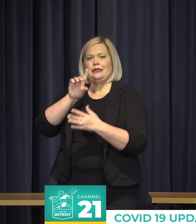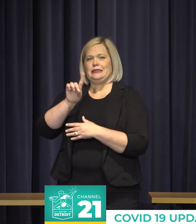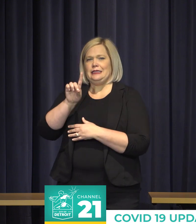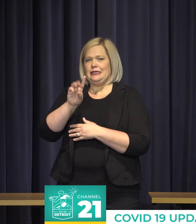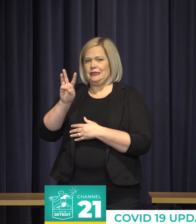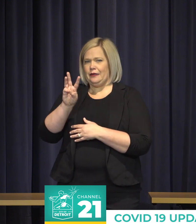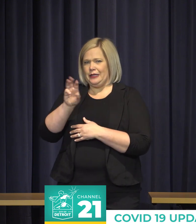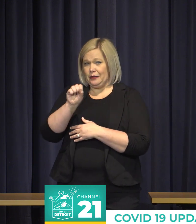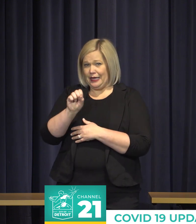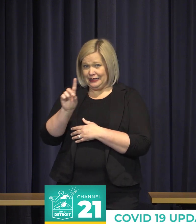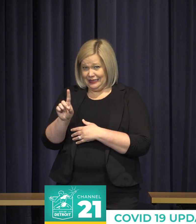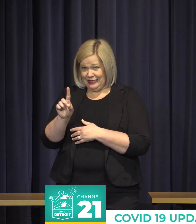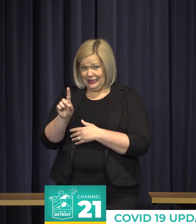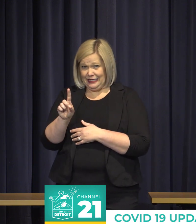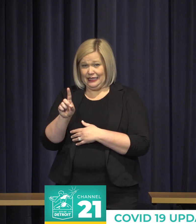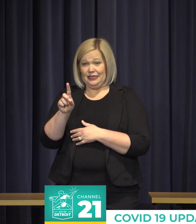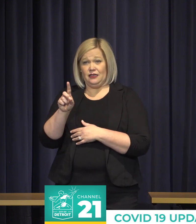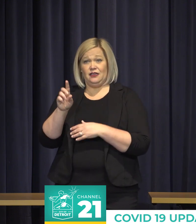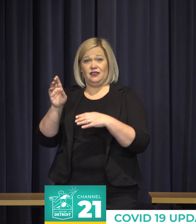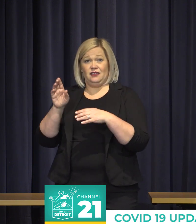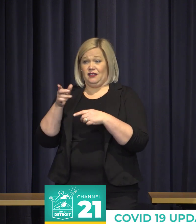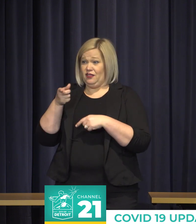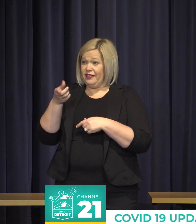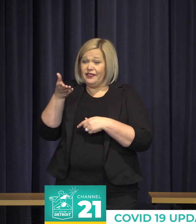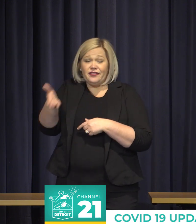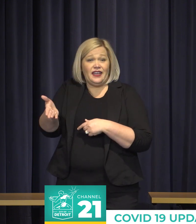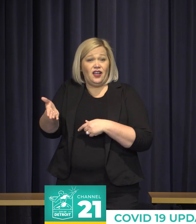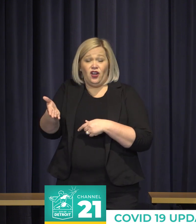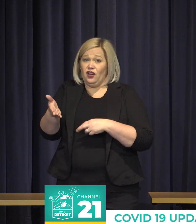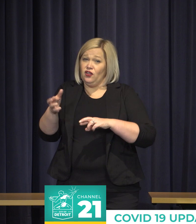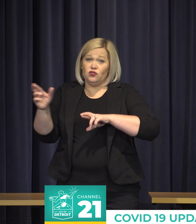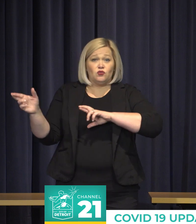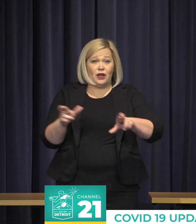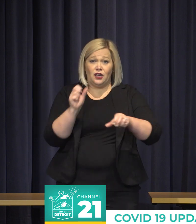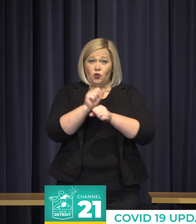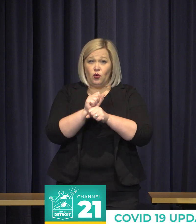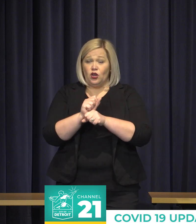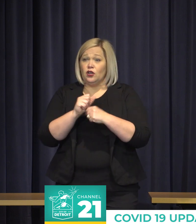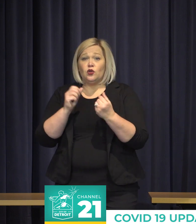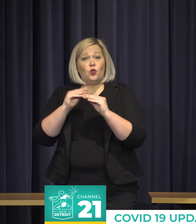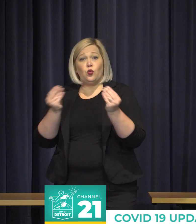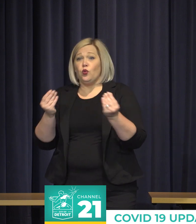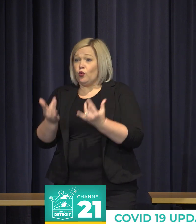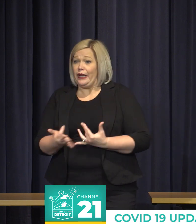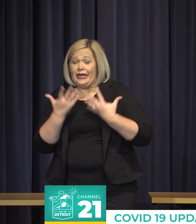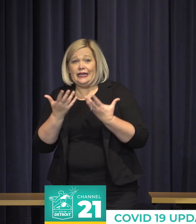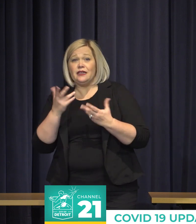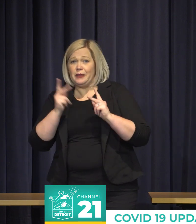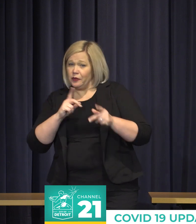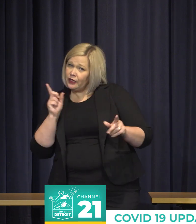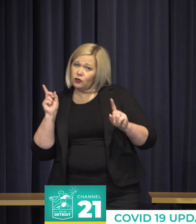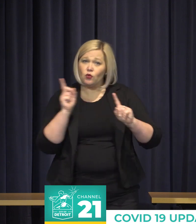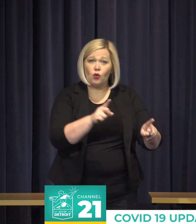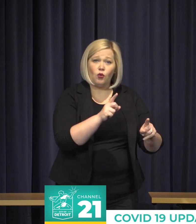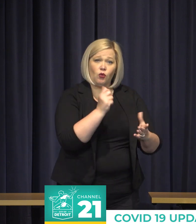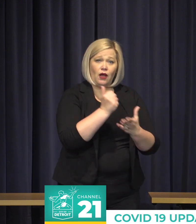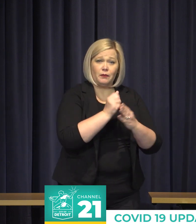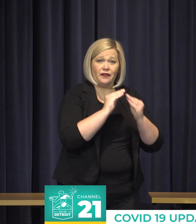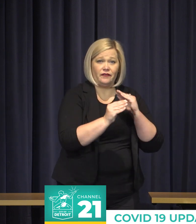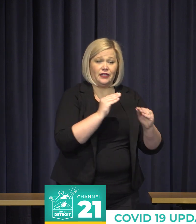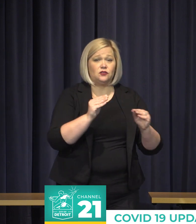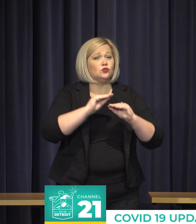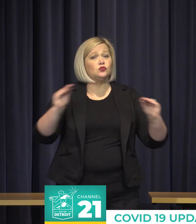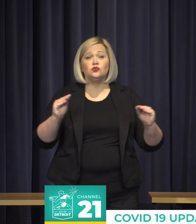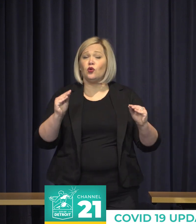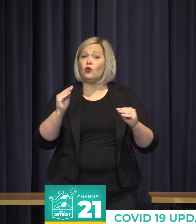The crews are there, they're ready to go, the backlog is cleared out, and we're here to help. There is no reason any